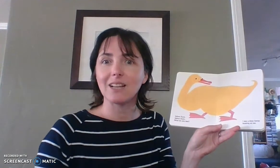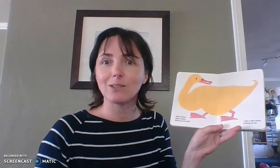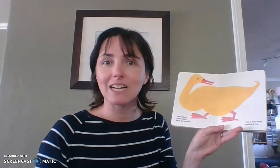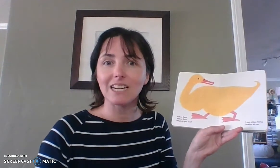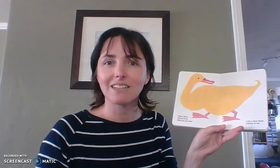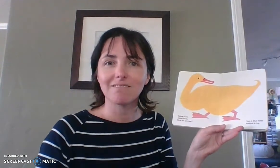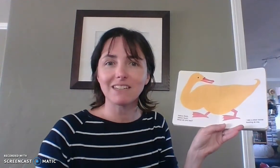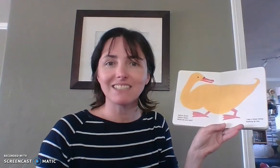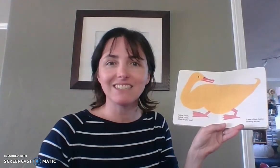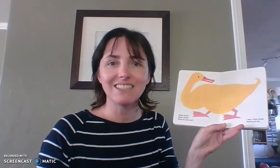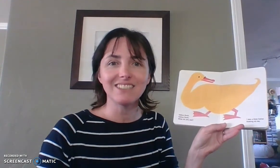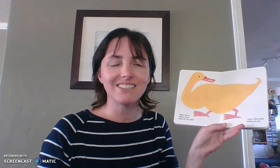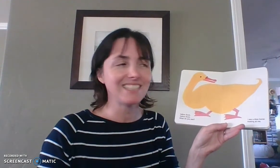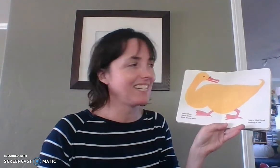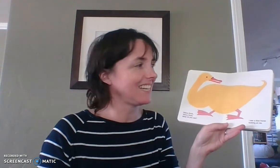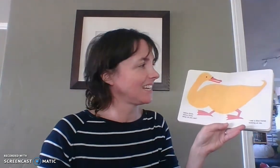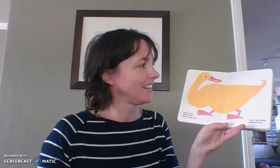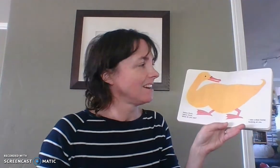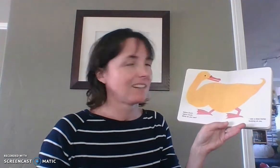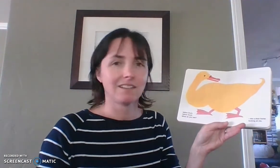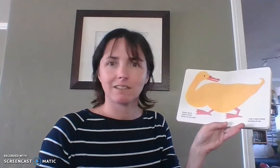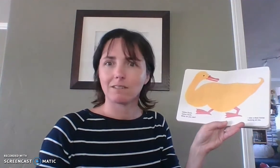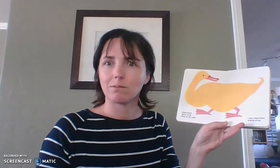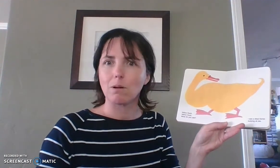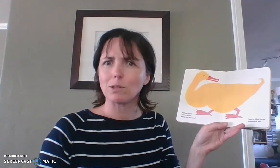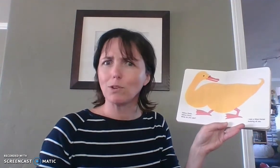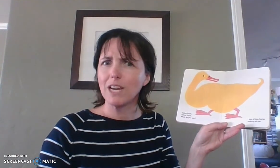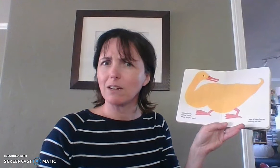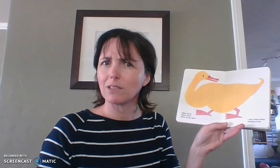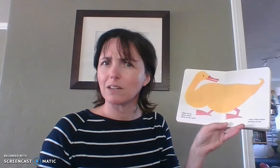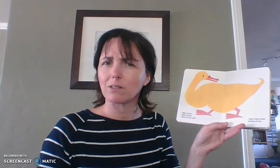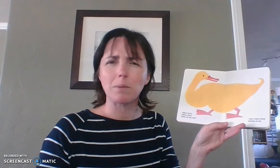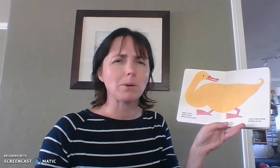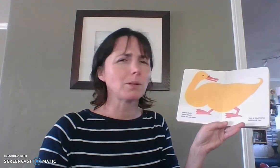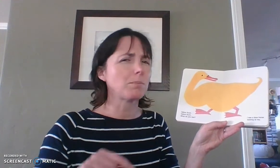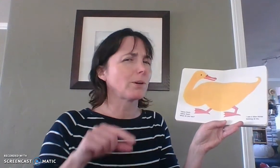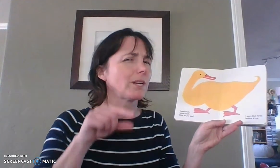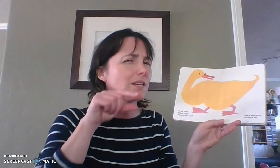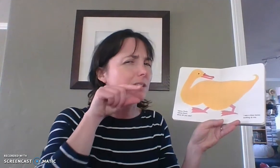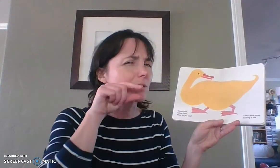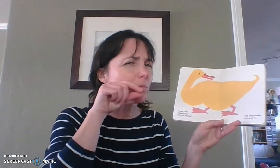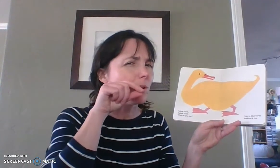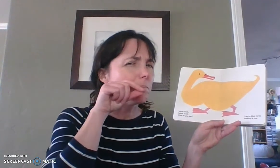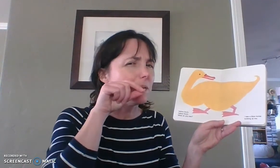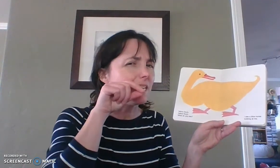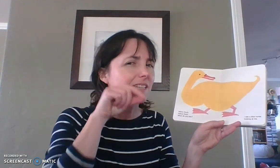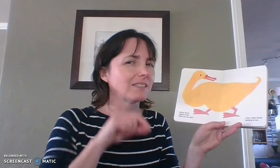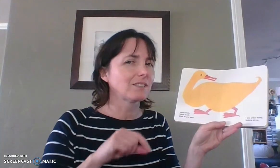Yellow duck, what do you see? Oh, it's for yellow duck. Remember the bird had a small beak, so